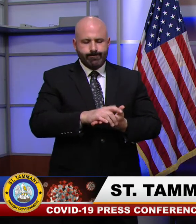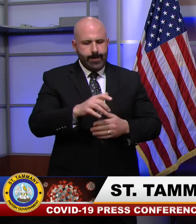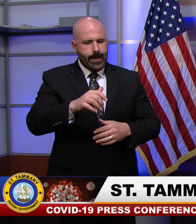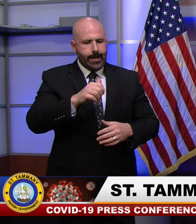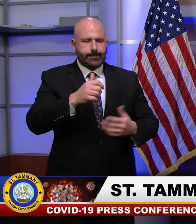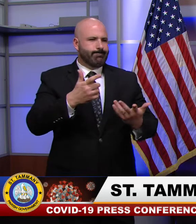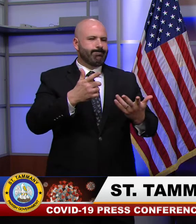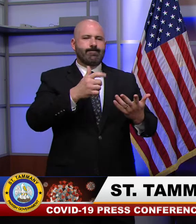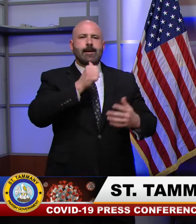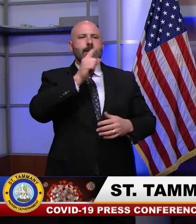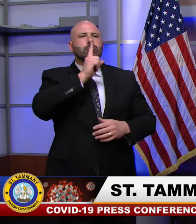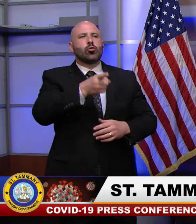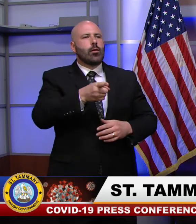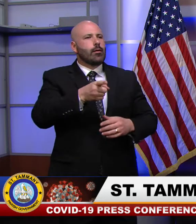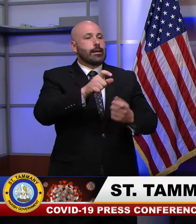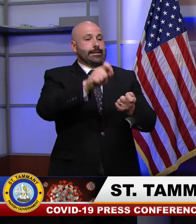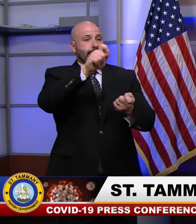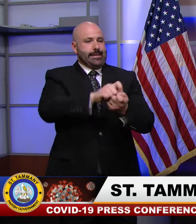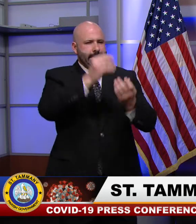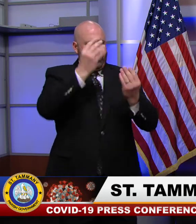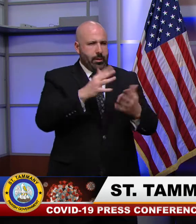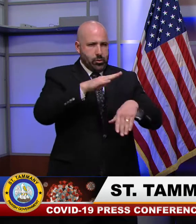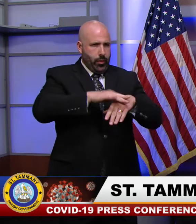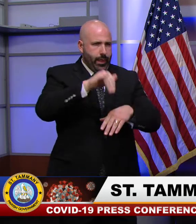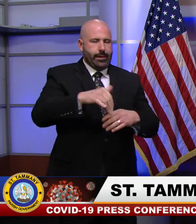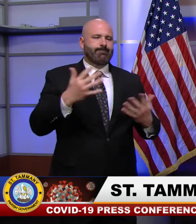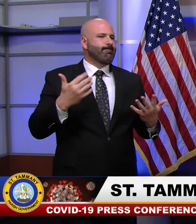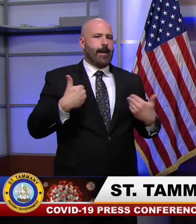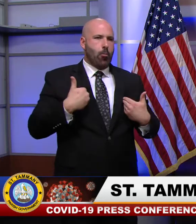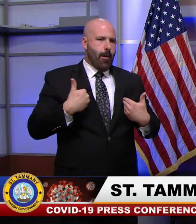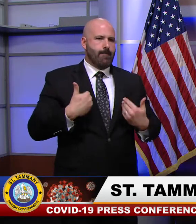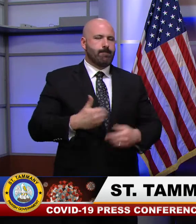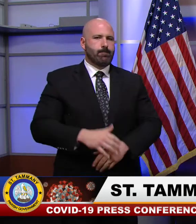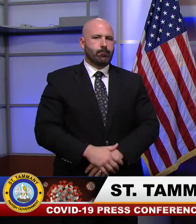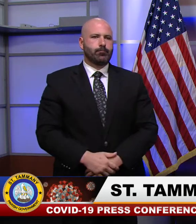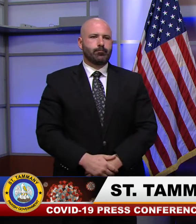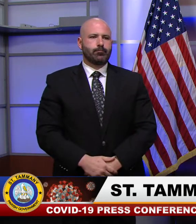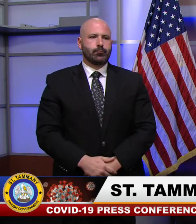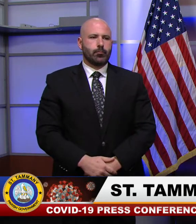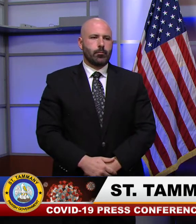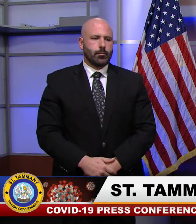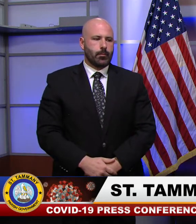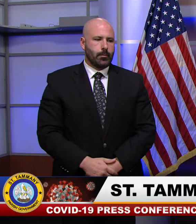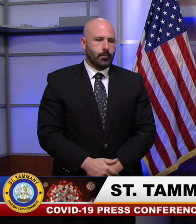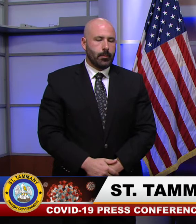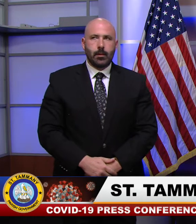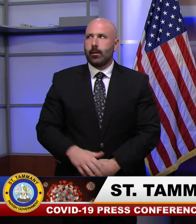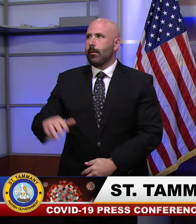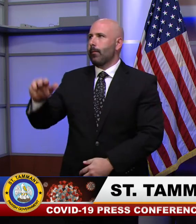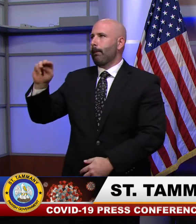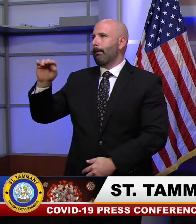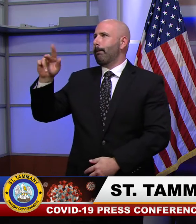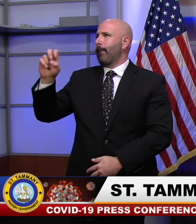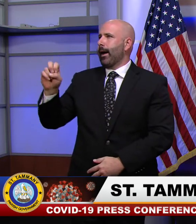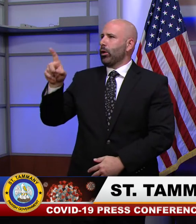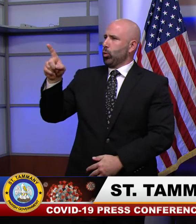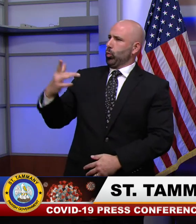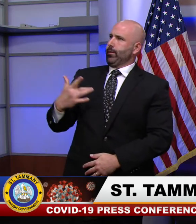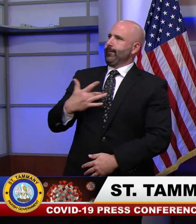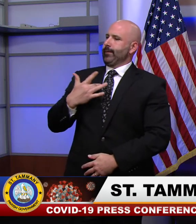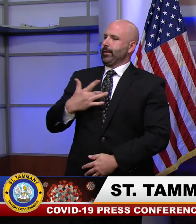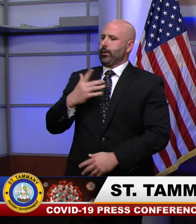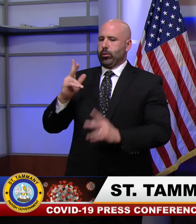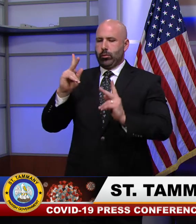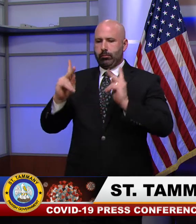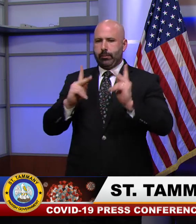not sure. I don't have the exact information on that, Rob. Mike, do you feel that people are cooperating